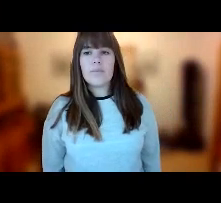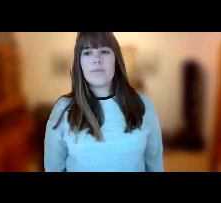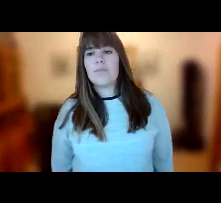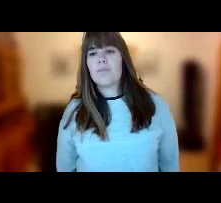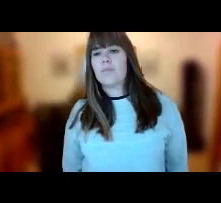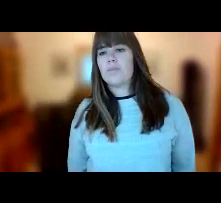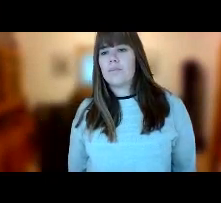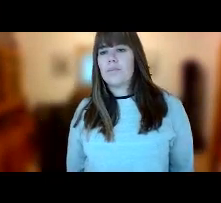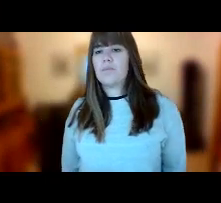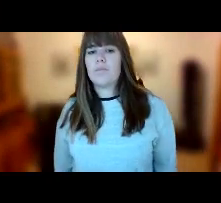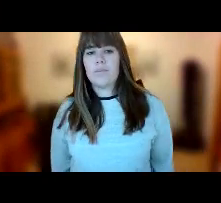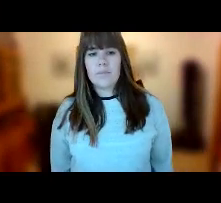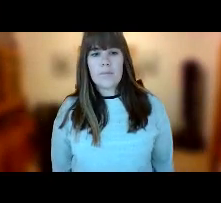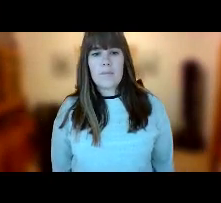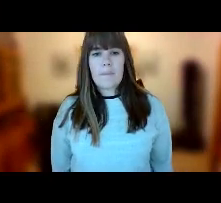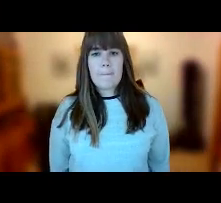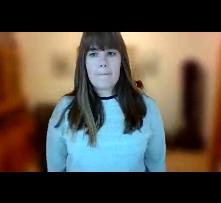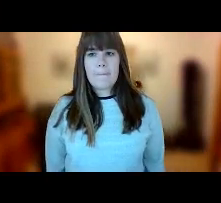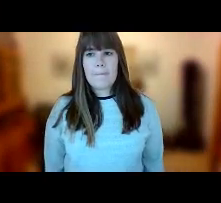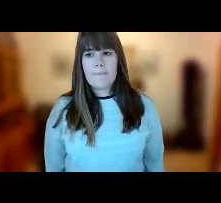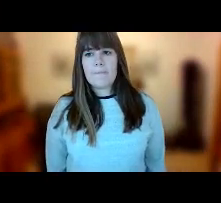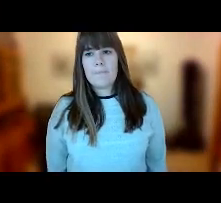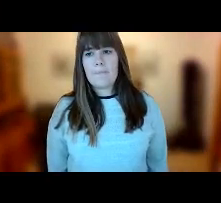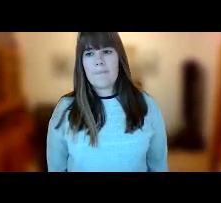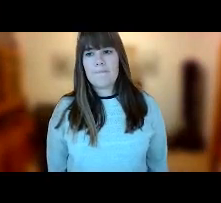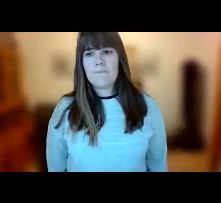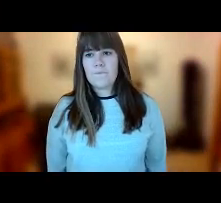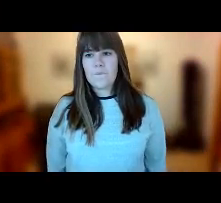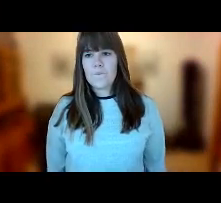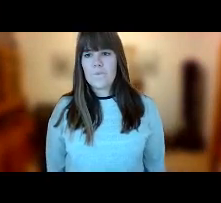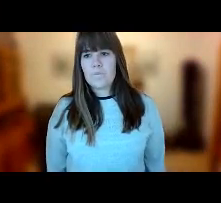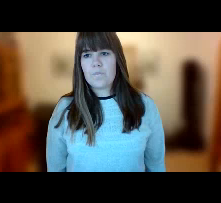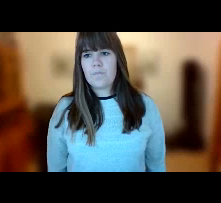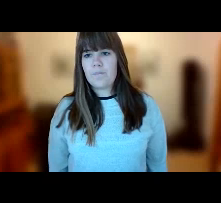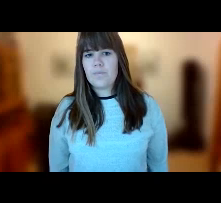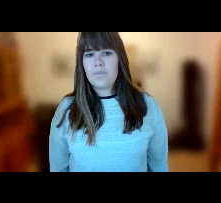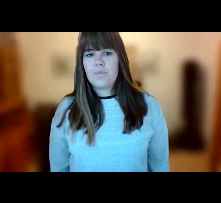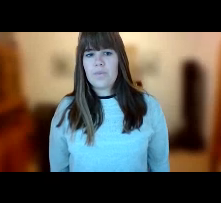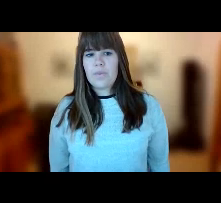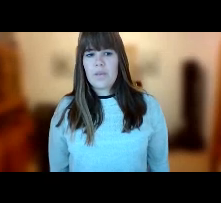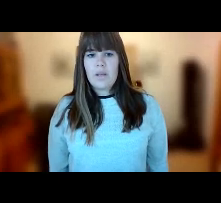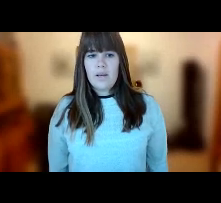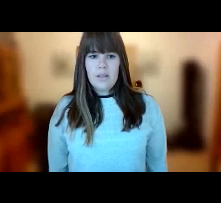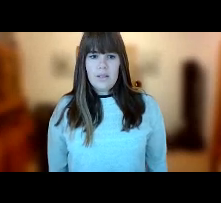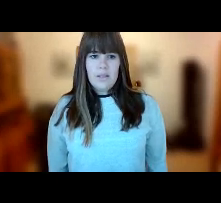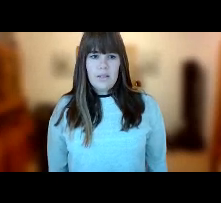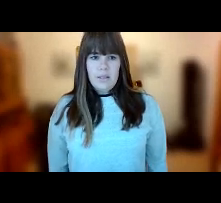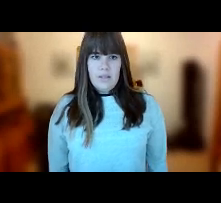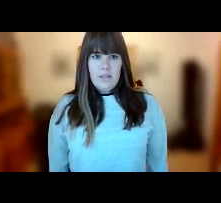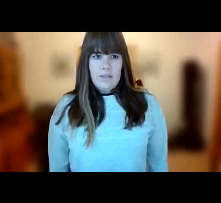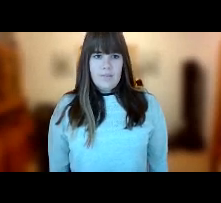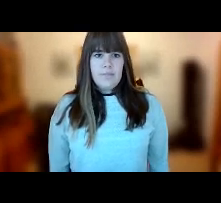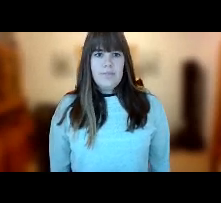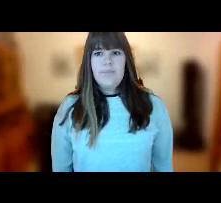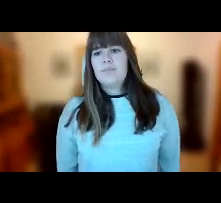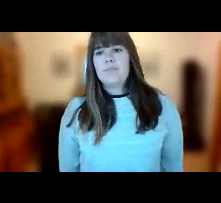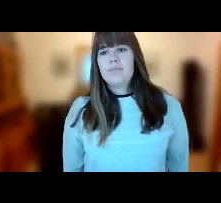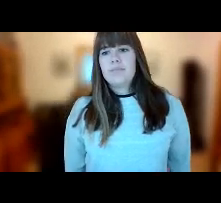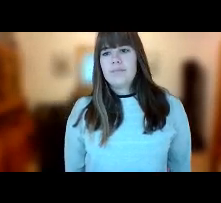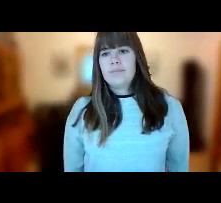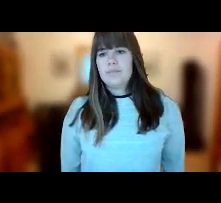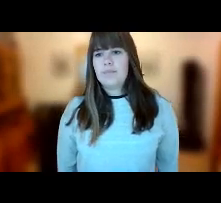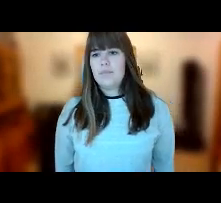you'll get that follow-up email and the YouTube link and other Your Essex community resources. I just want